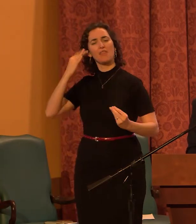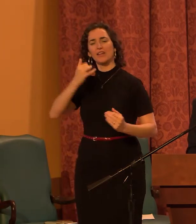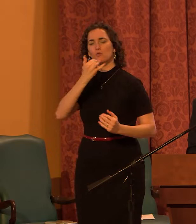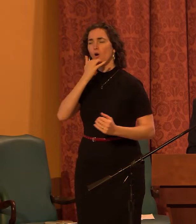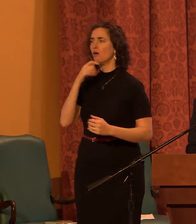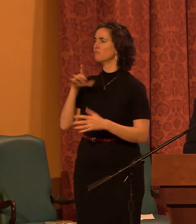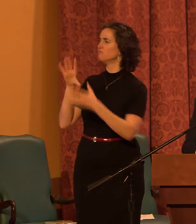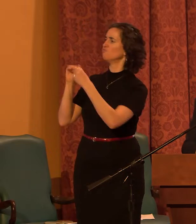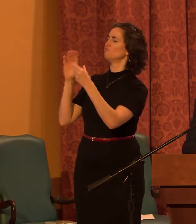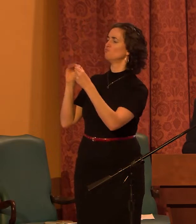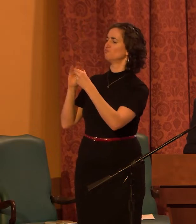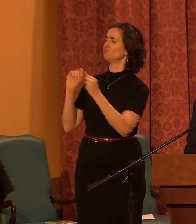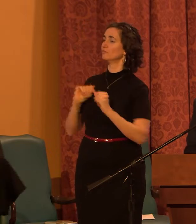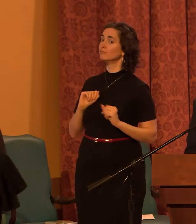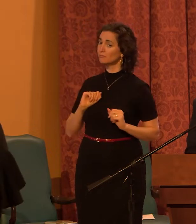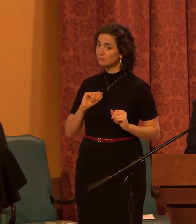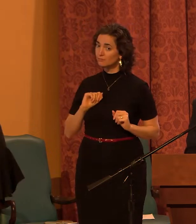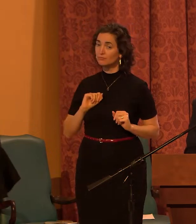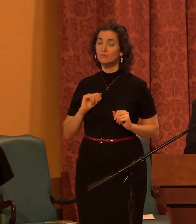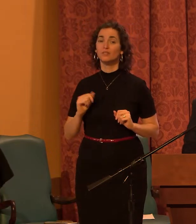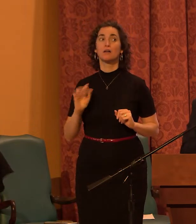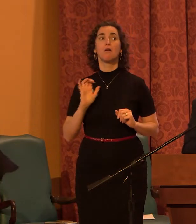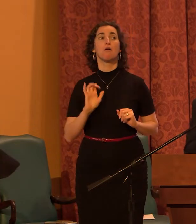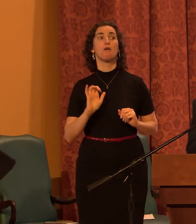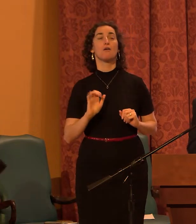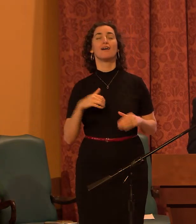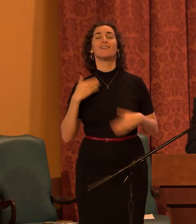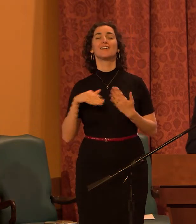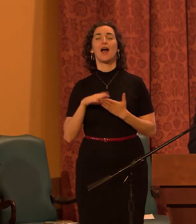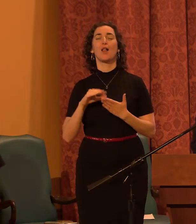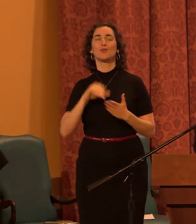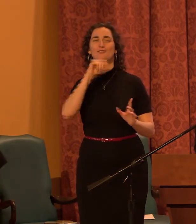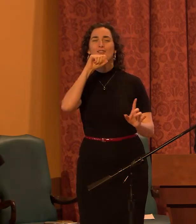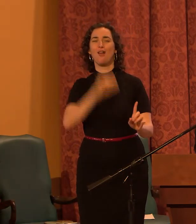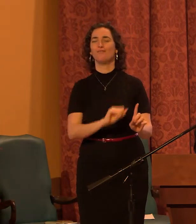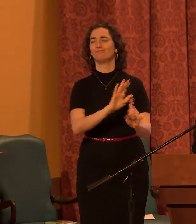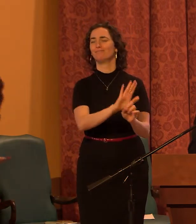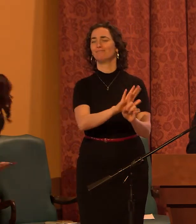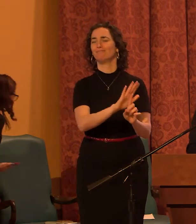thinking, and I learned to love that.